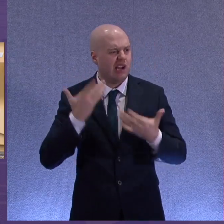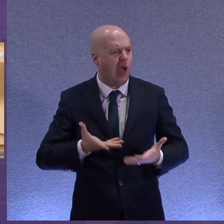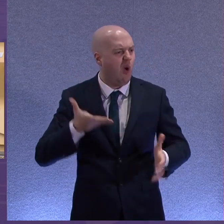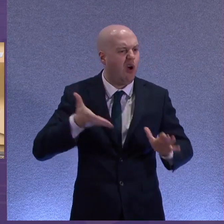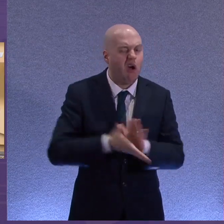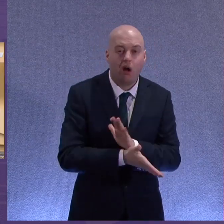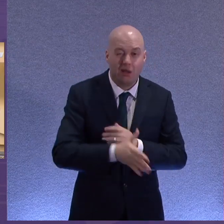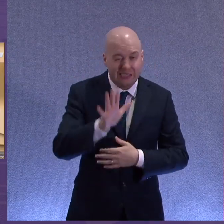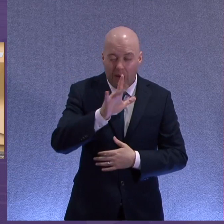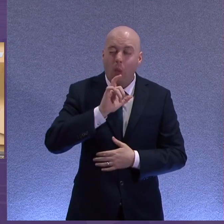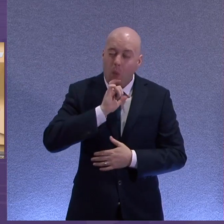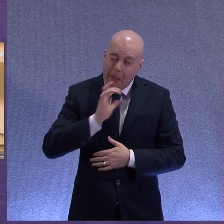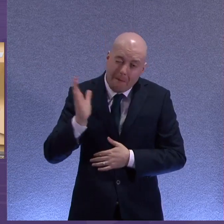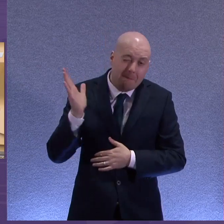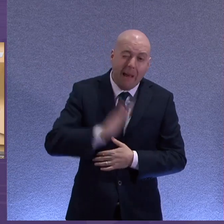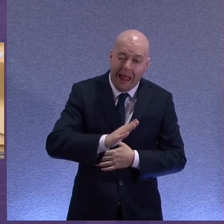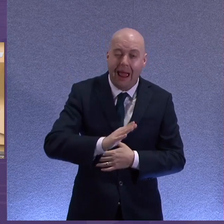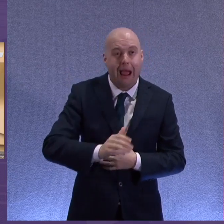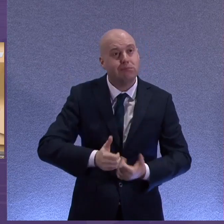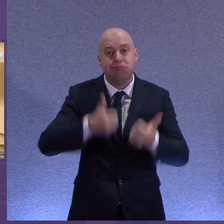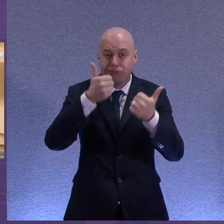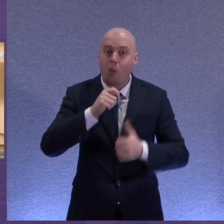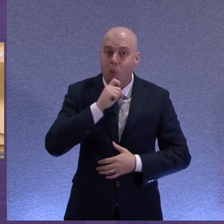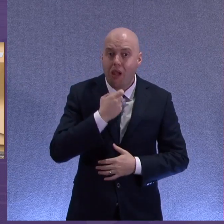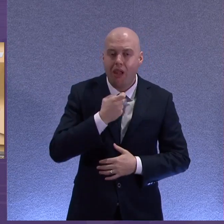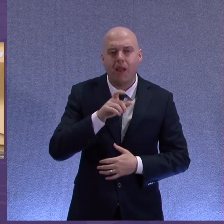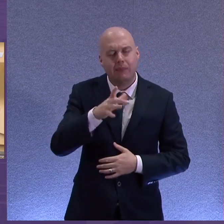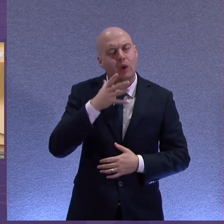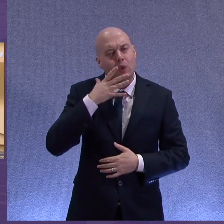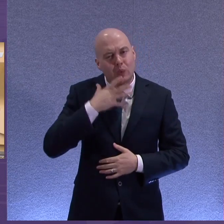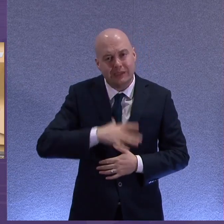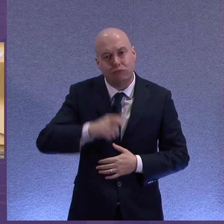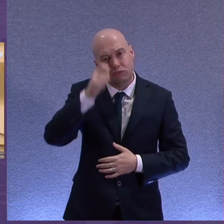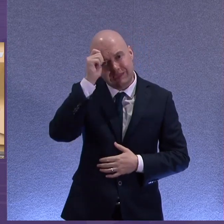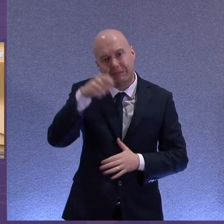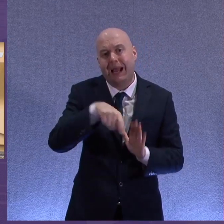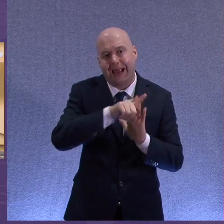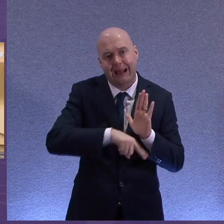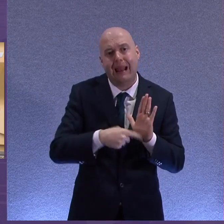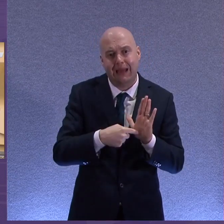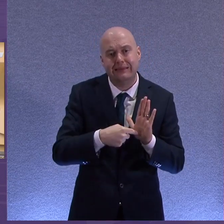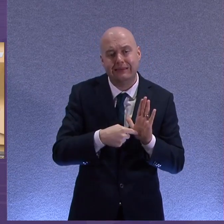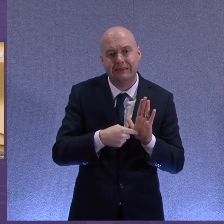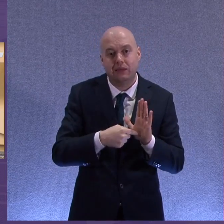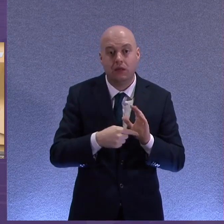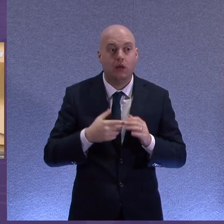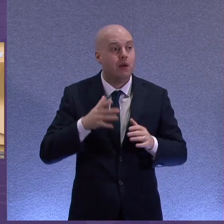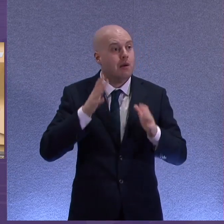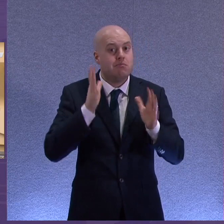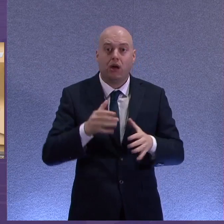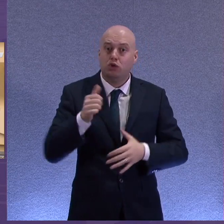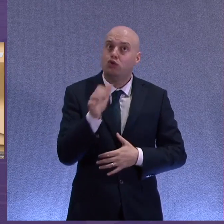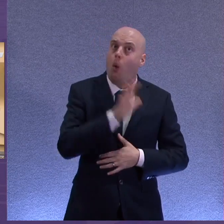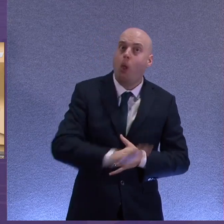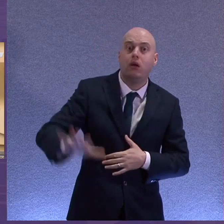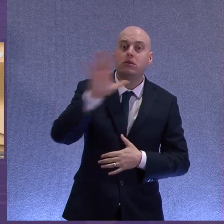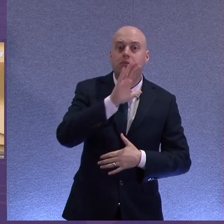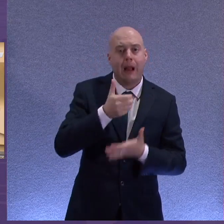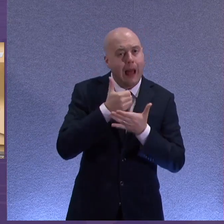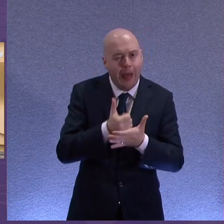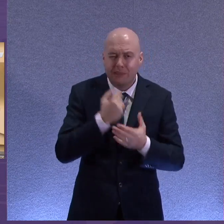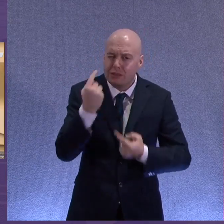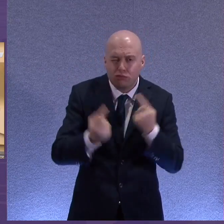for each other, even as we stay apart, by staying in touch with those we care about and by helping each other as best we